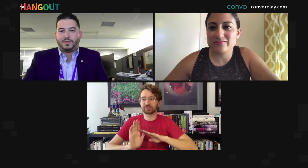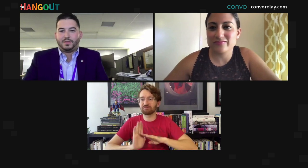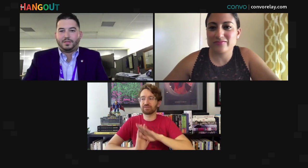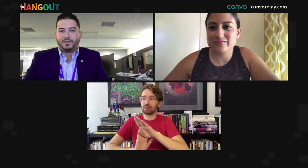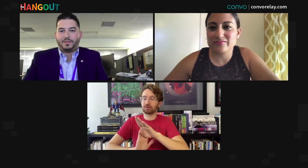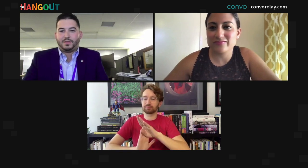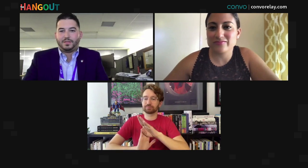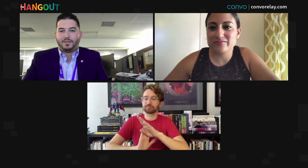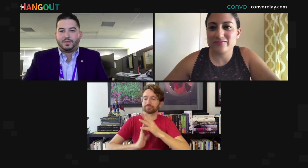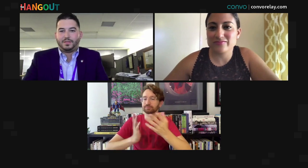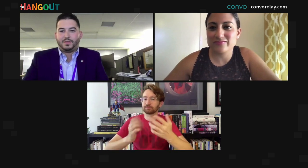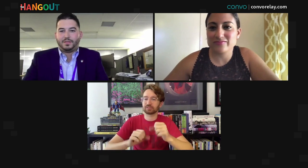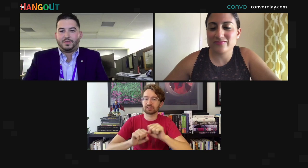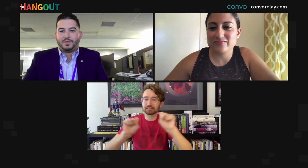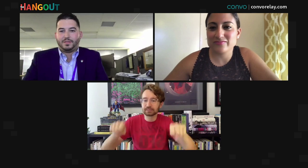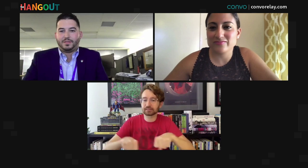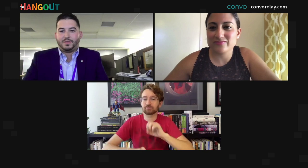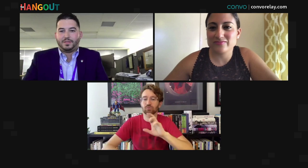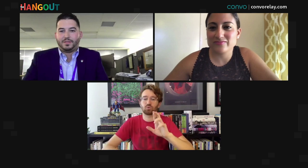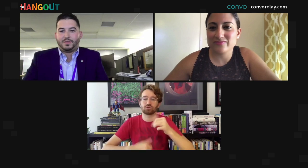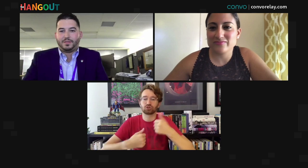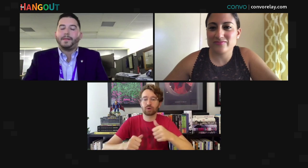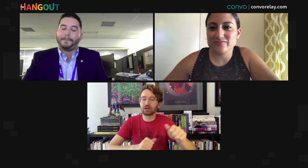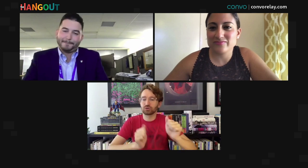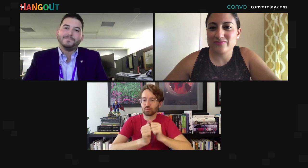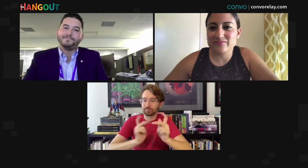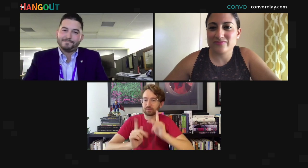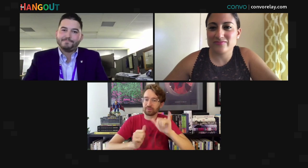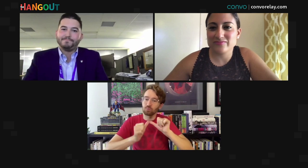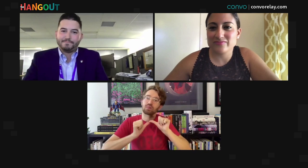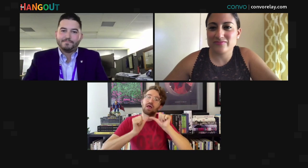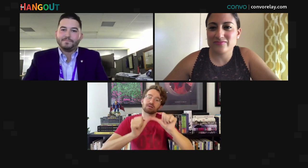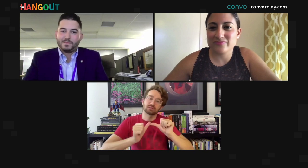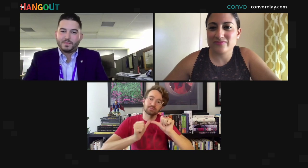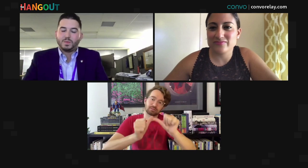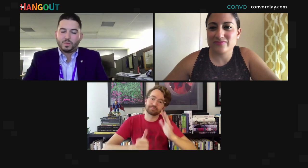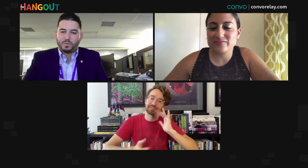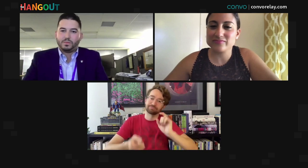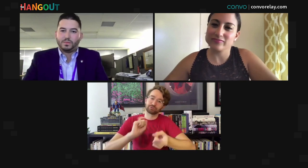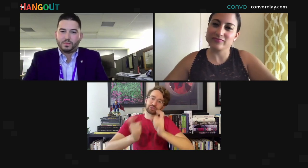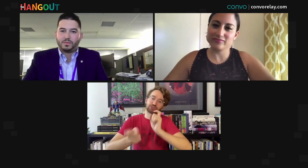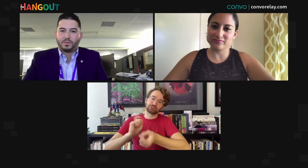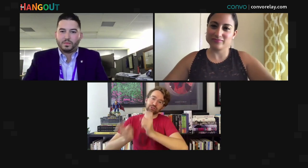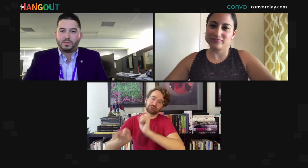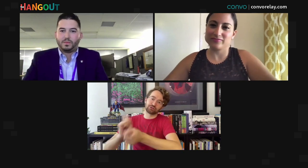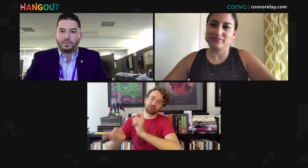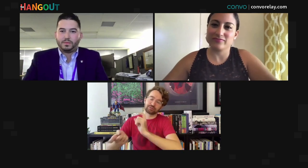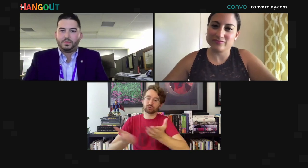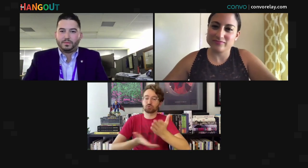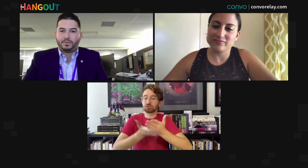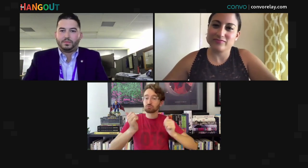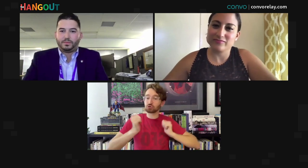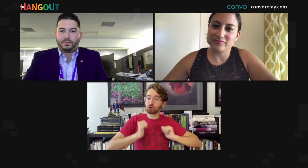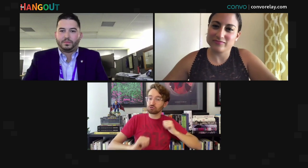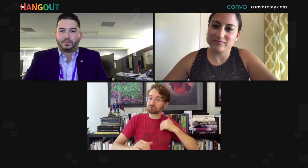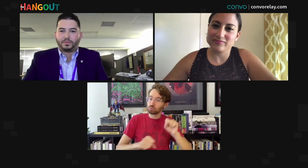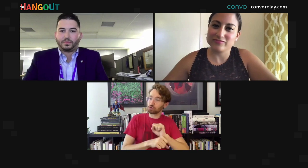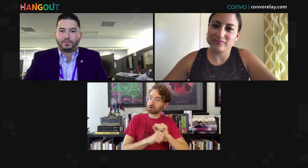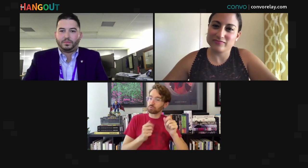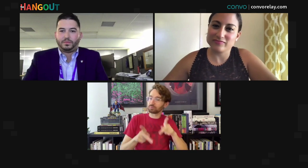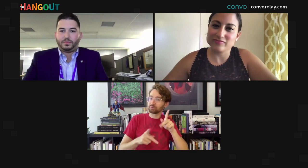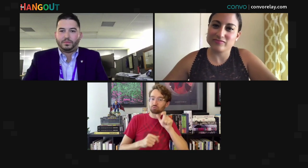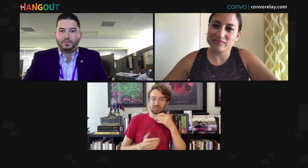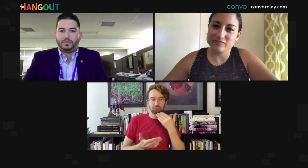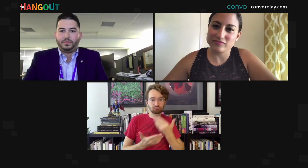working in new offices, and I've had to develop systems, or I've had to work with various folks,